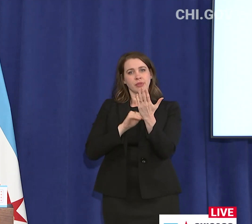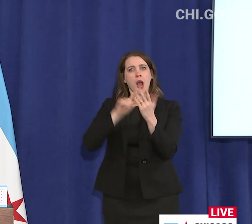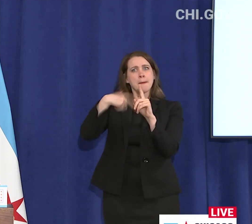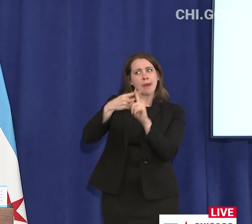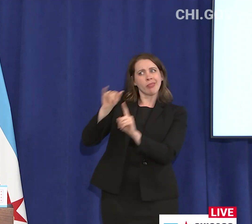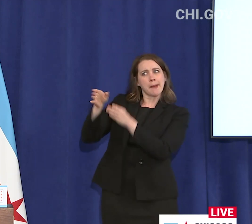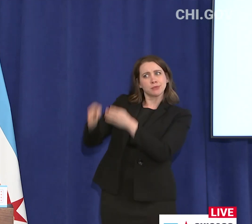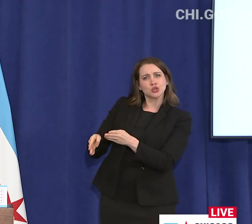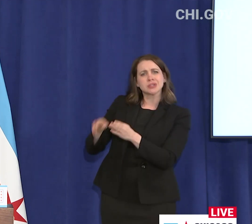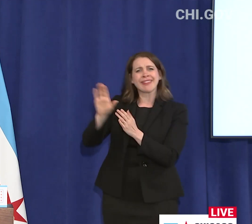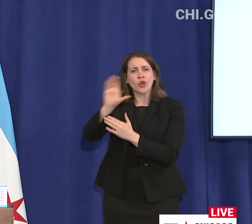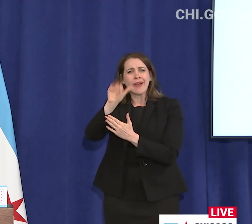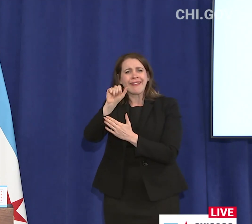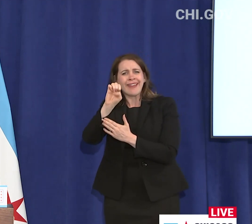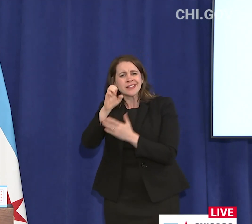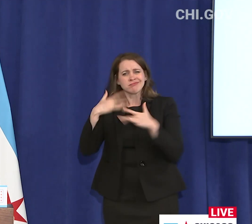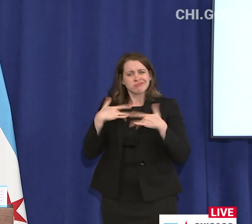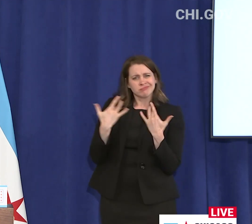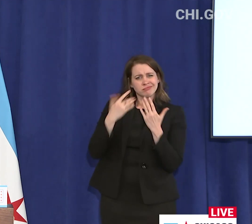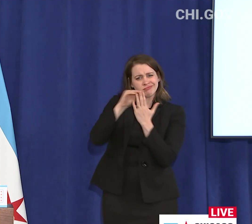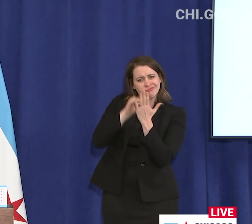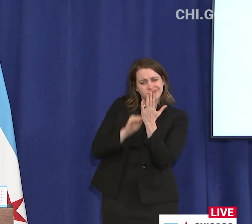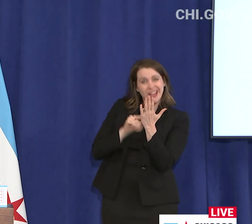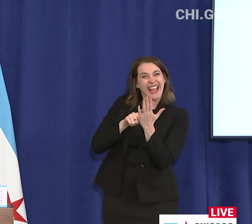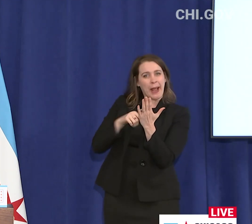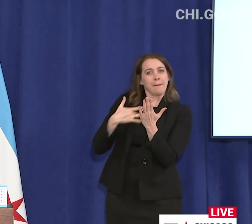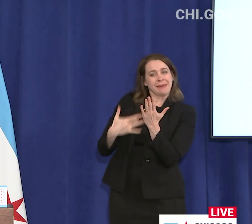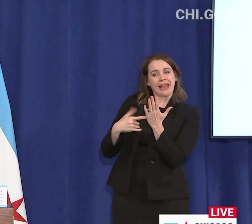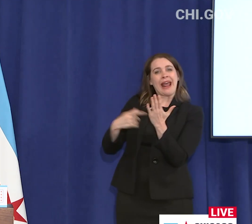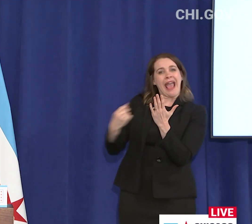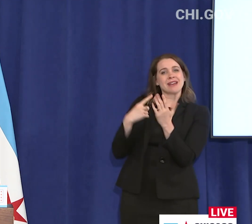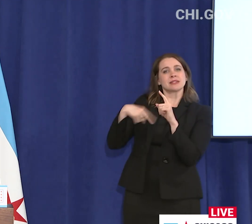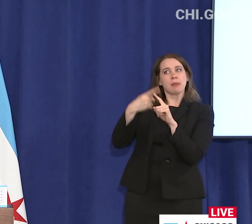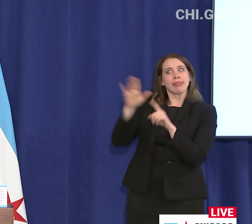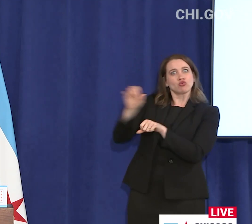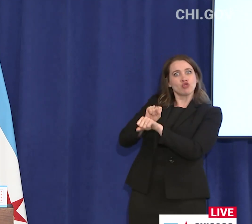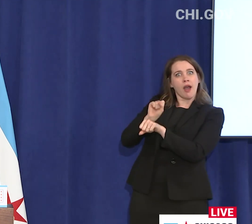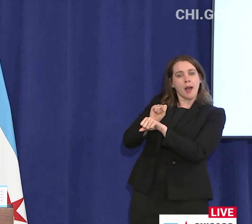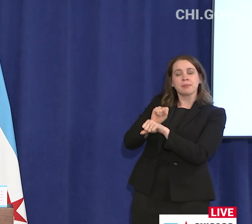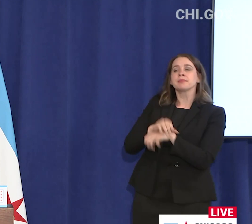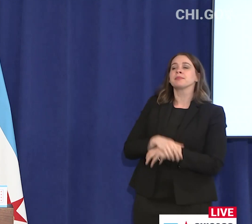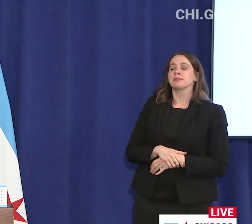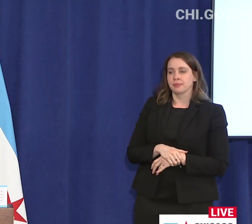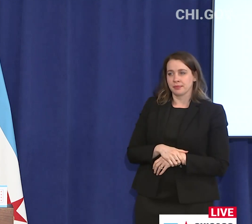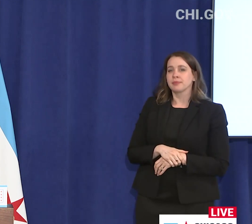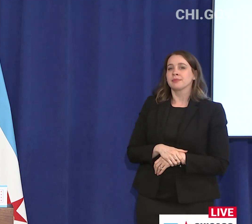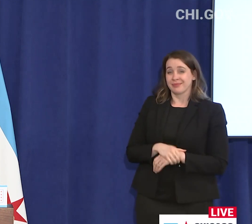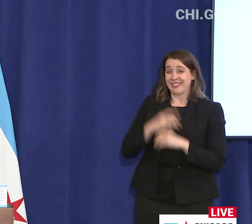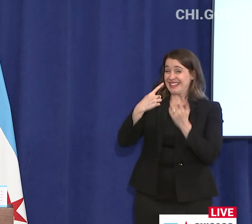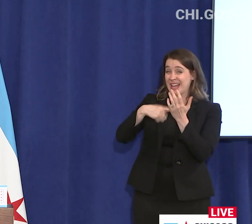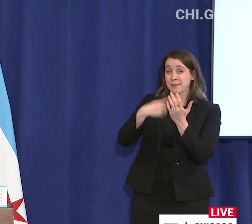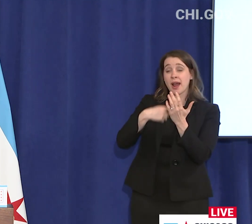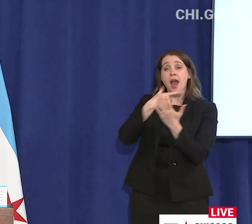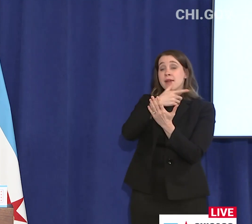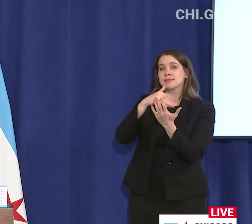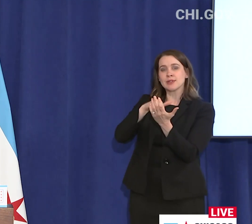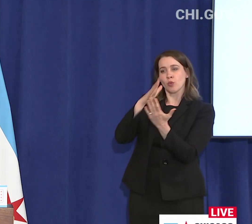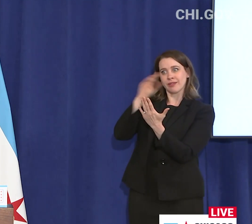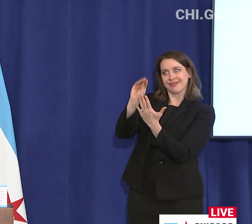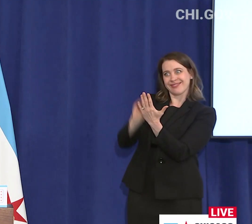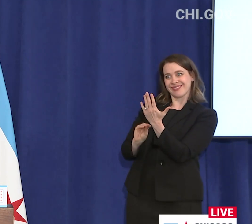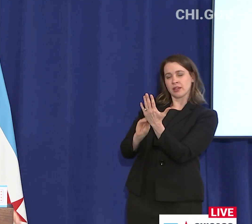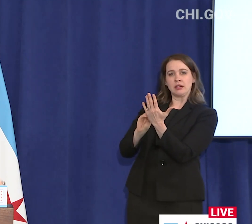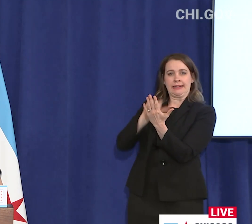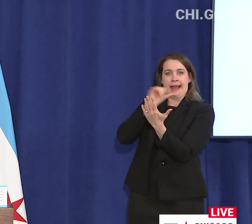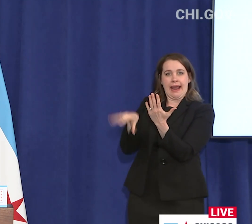this lab data just coming through what's called electronic lab reporting, and that sort of detailed information often is not